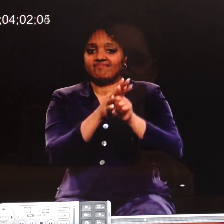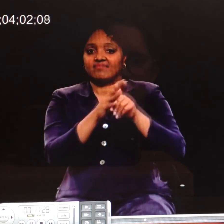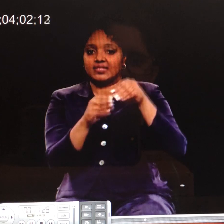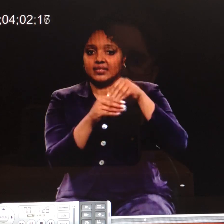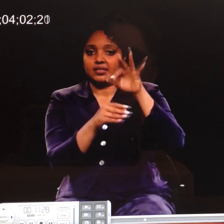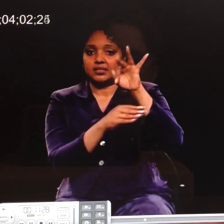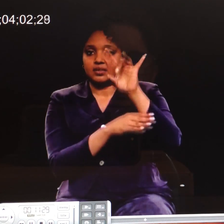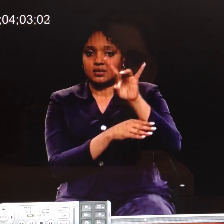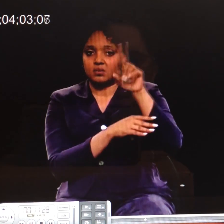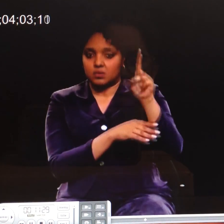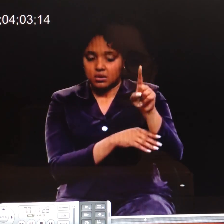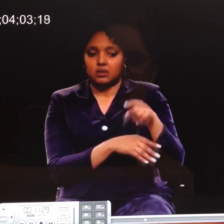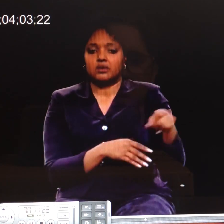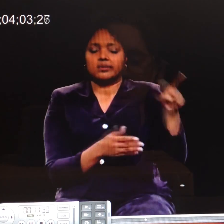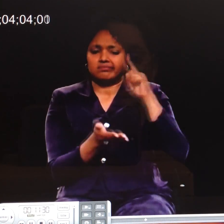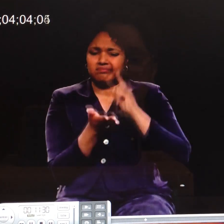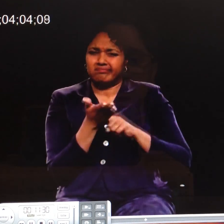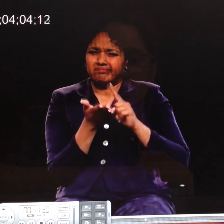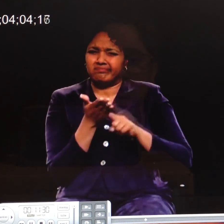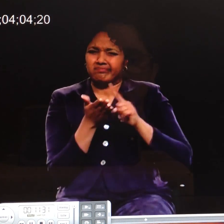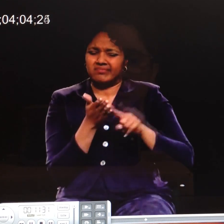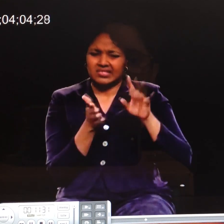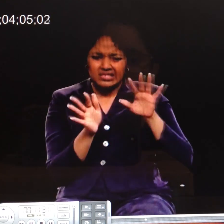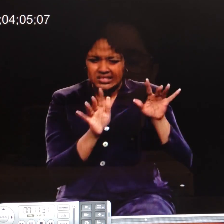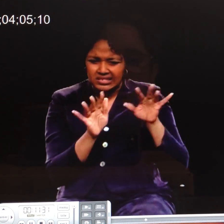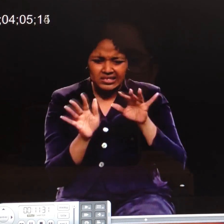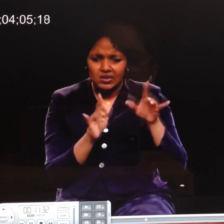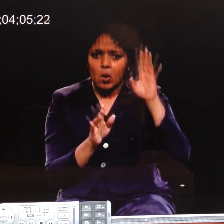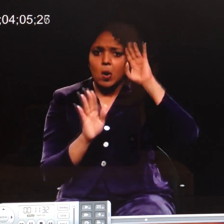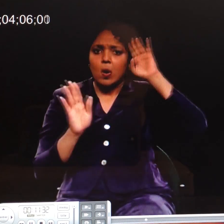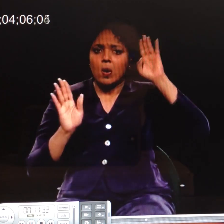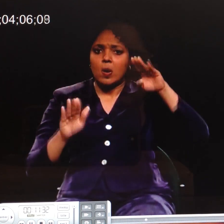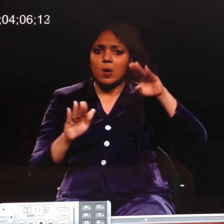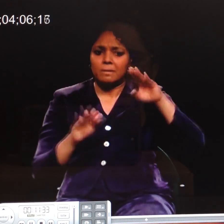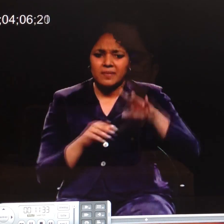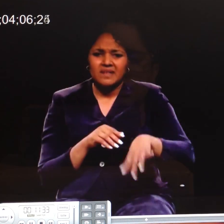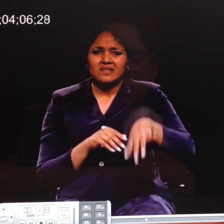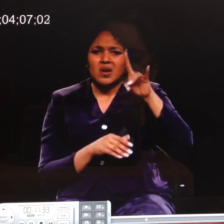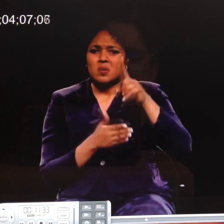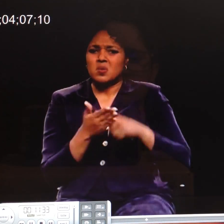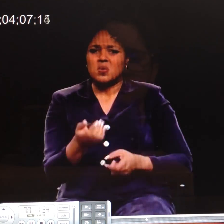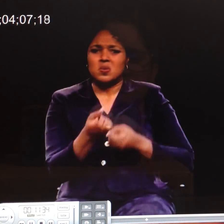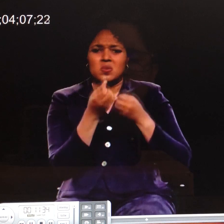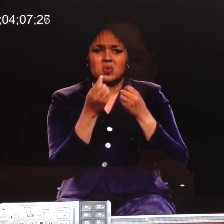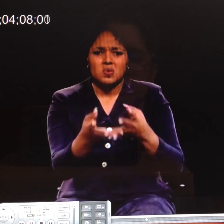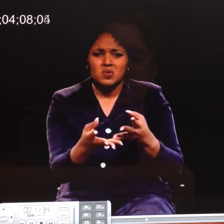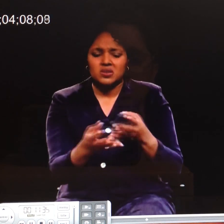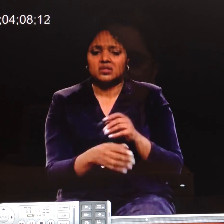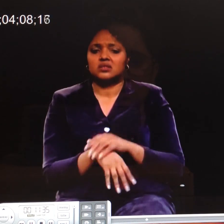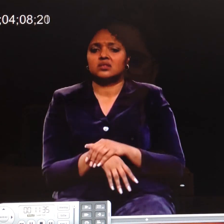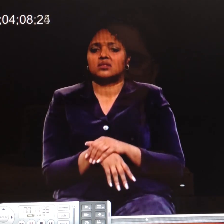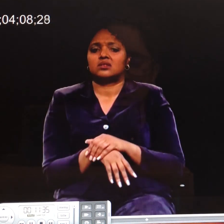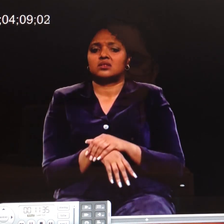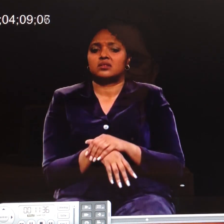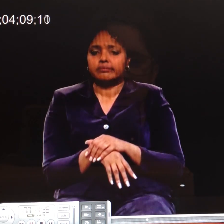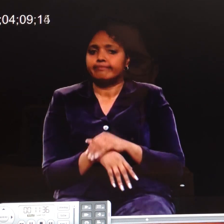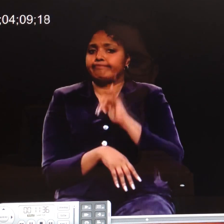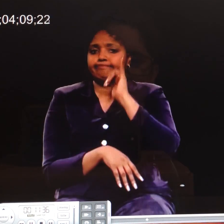And that's how that name popped up in 1981. So I continued researching in hopes of finding the